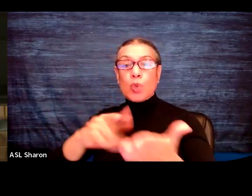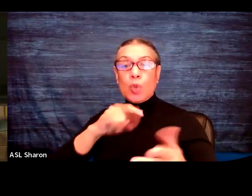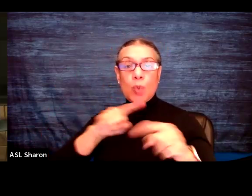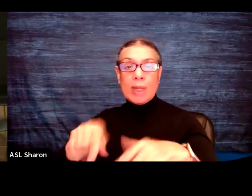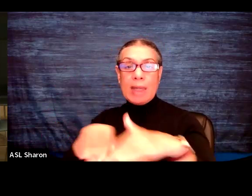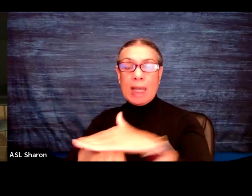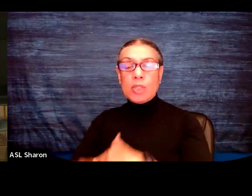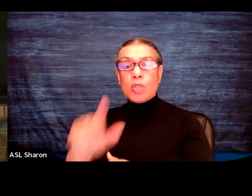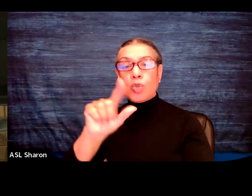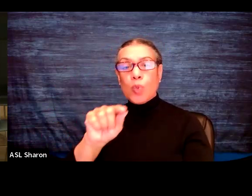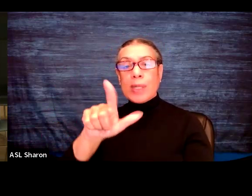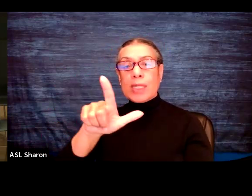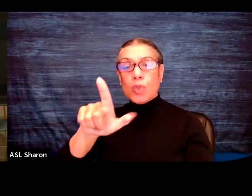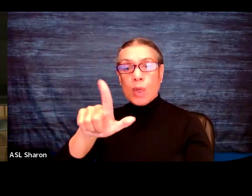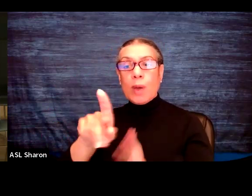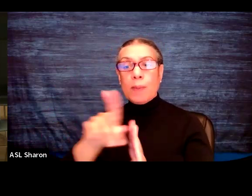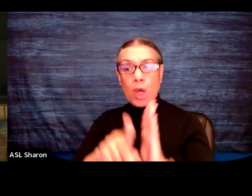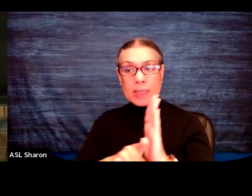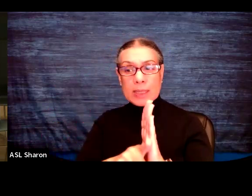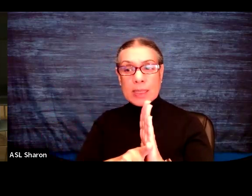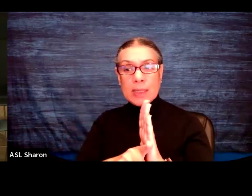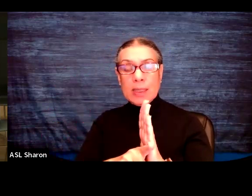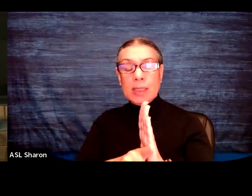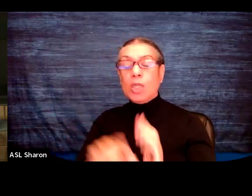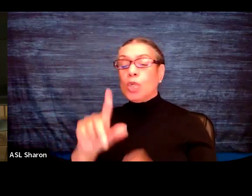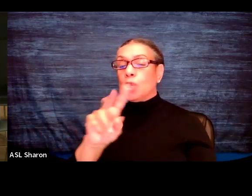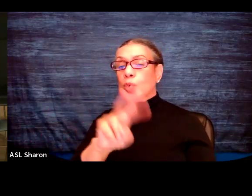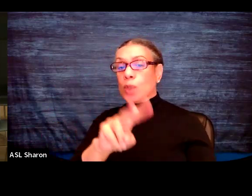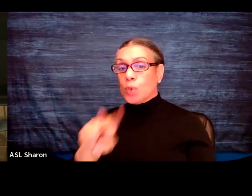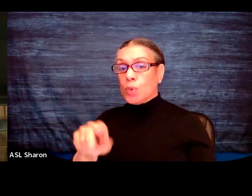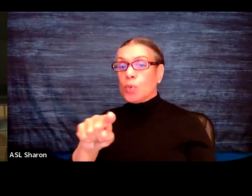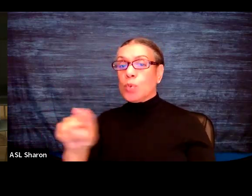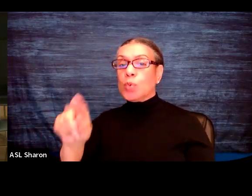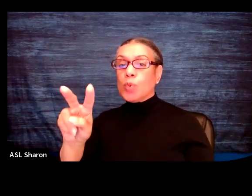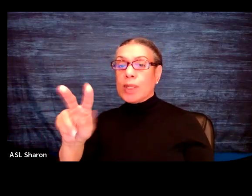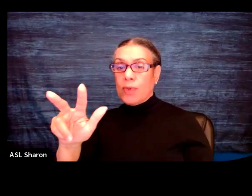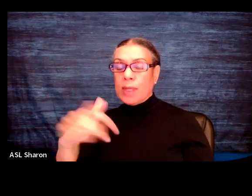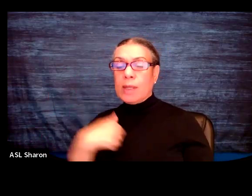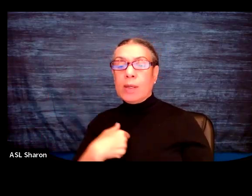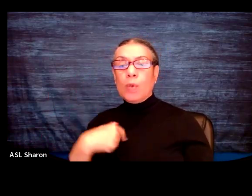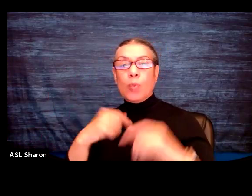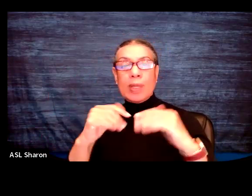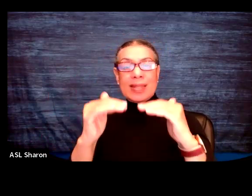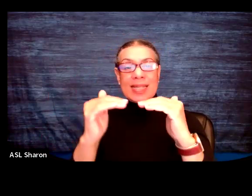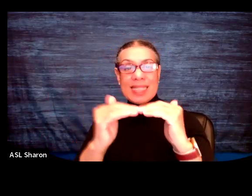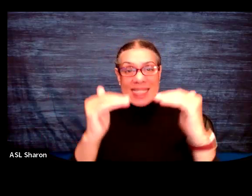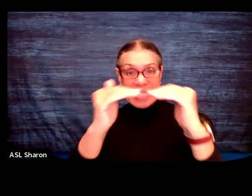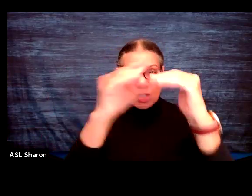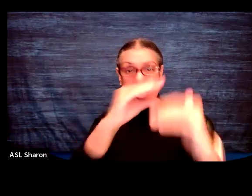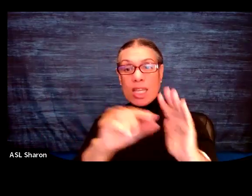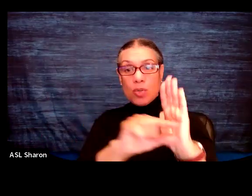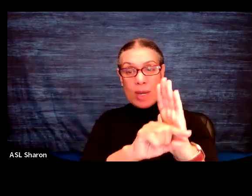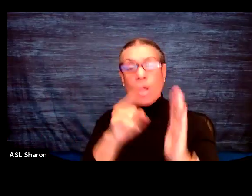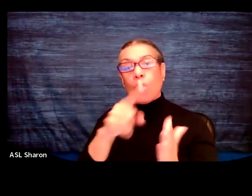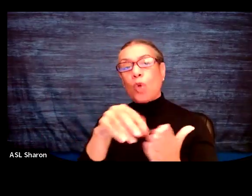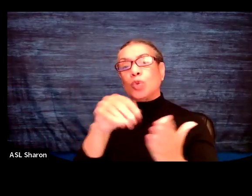under the 2021 policy, the students who were admitted in 22-23 using tiers and grades only. Right. Those